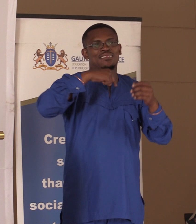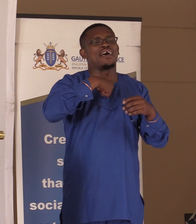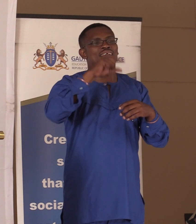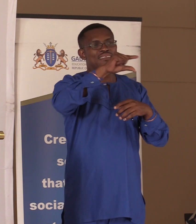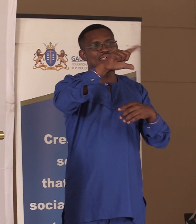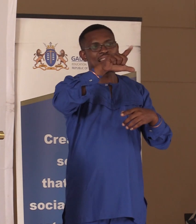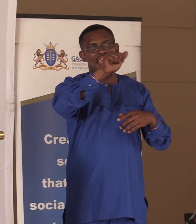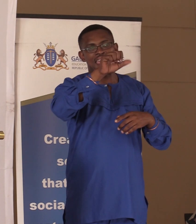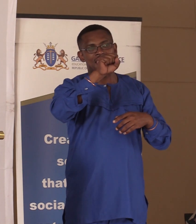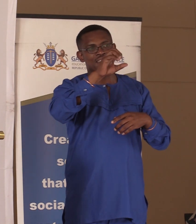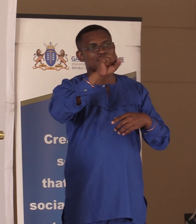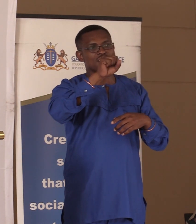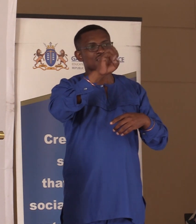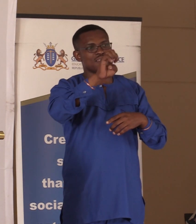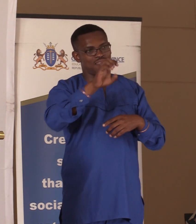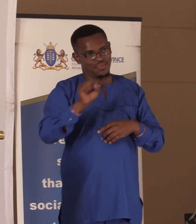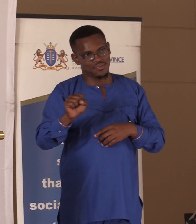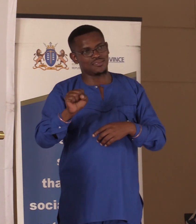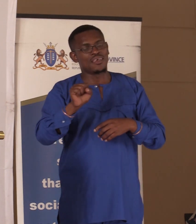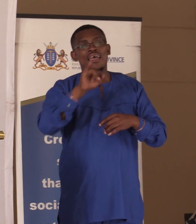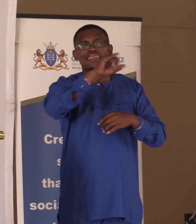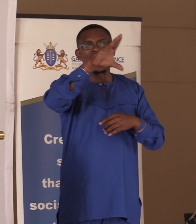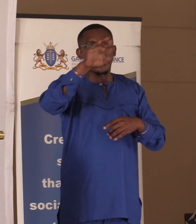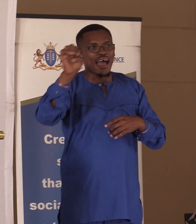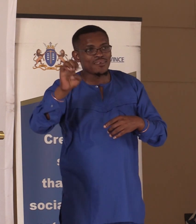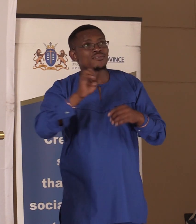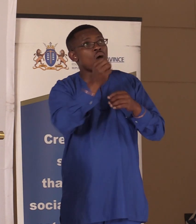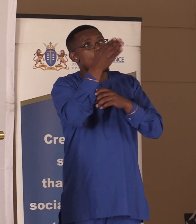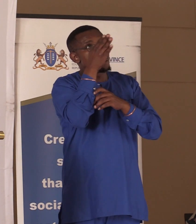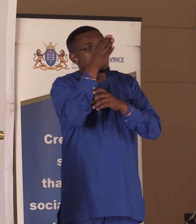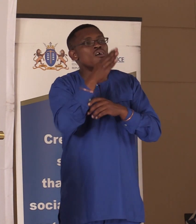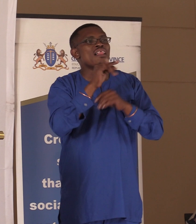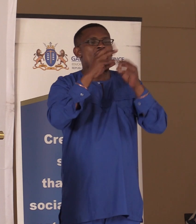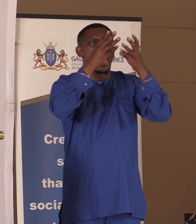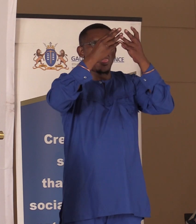when you go up, I went up and the ice is there. It's melting, of course, because of